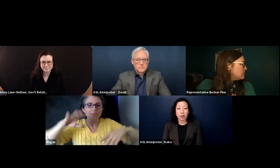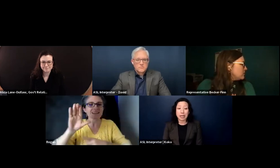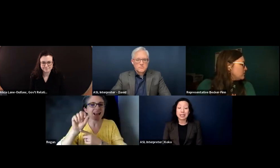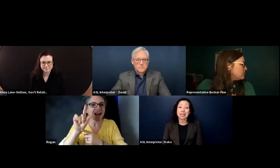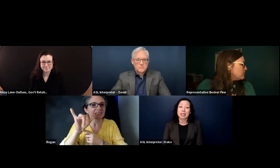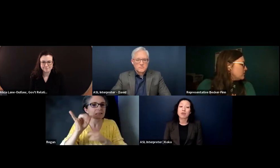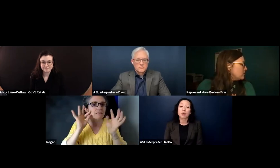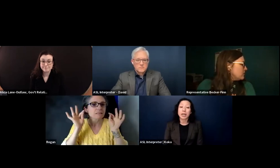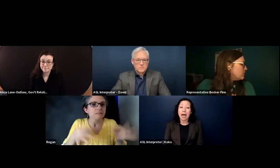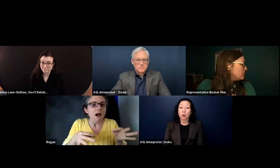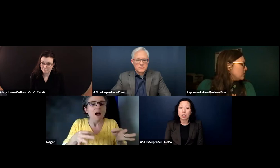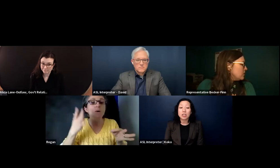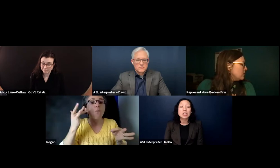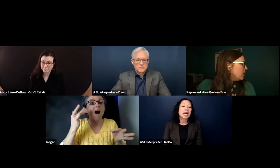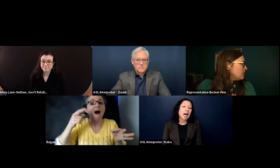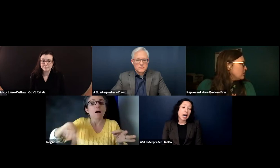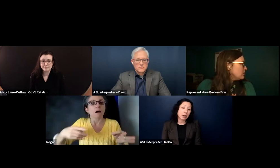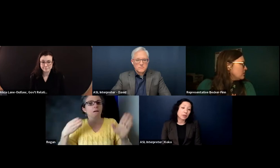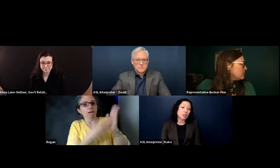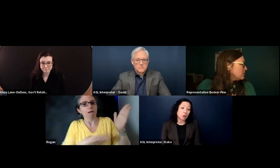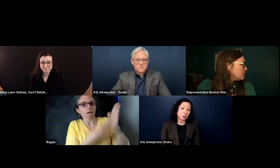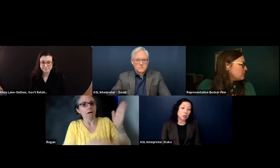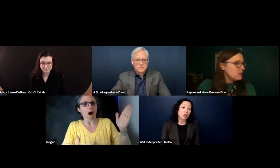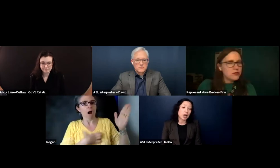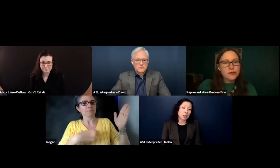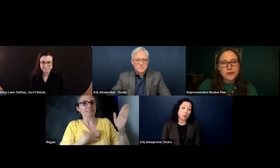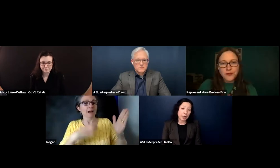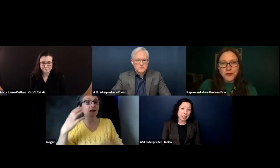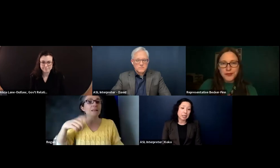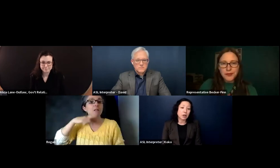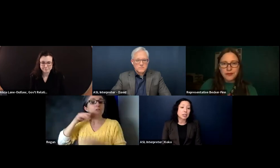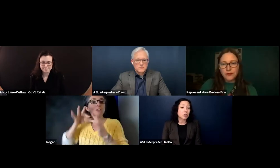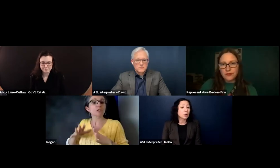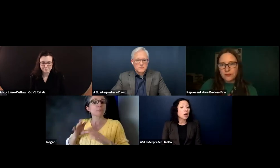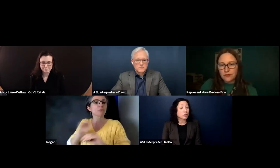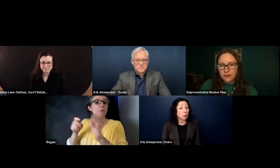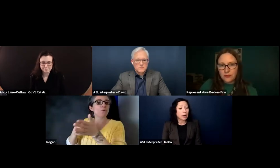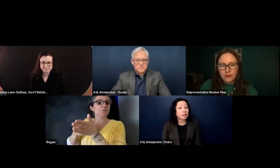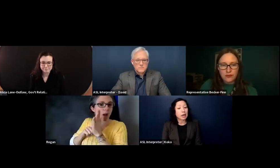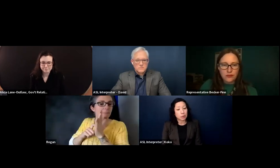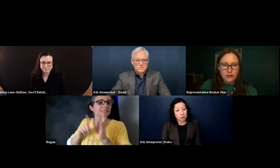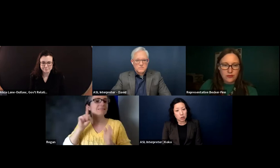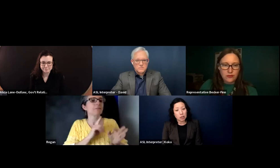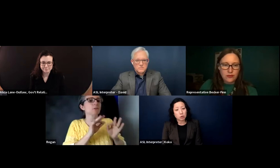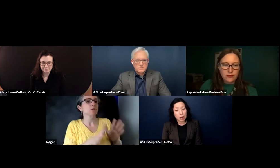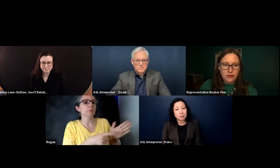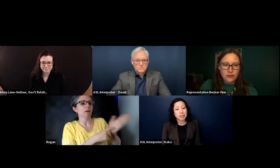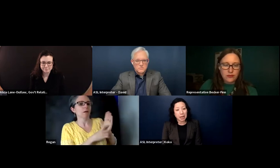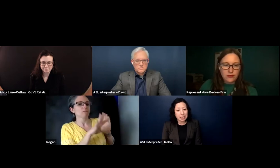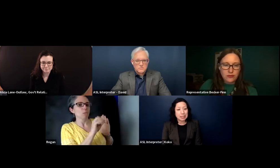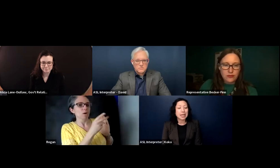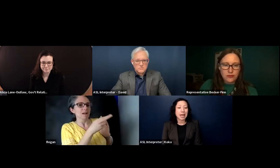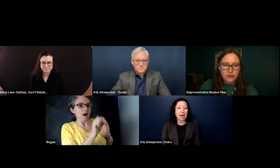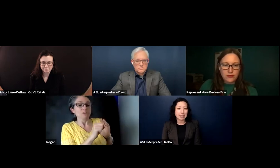that, as Gloria had said, that 40 hours of interpreter training is no longer required. That was